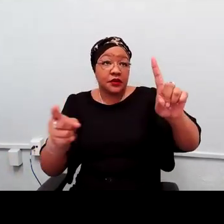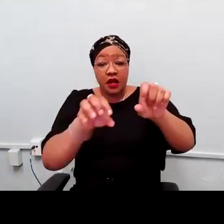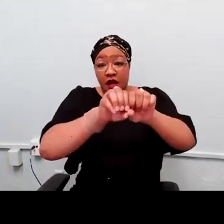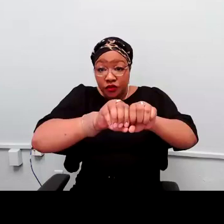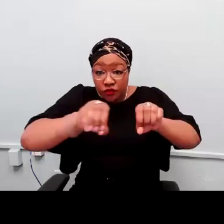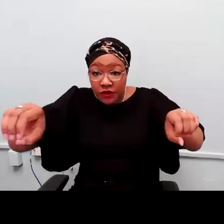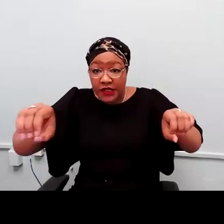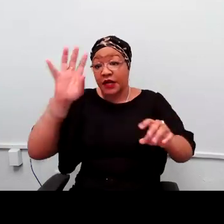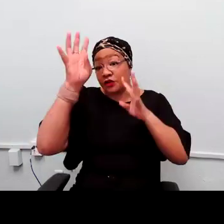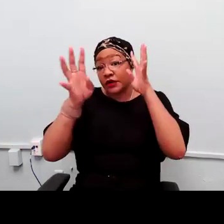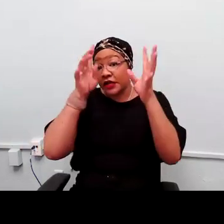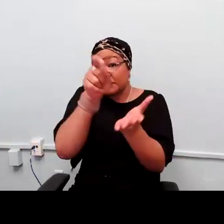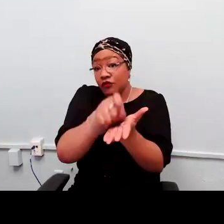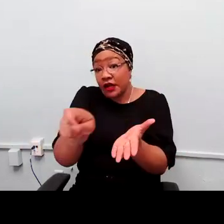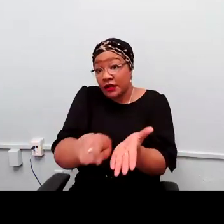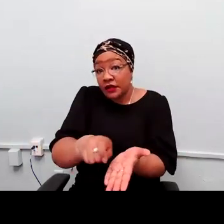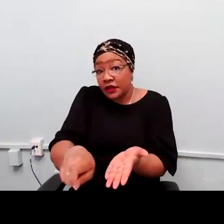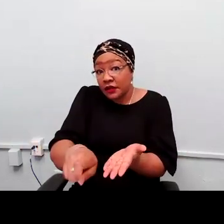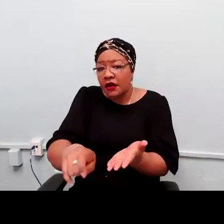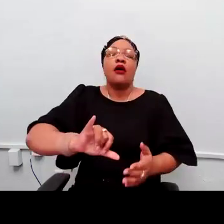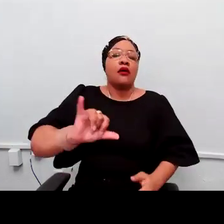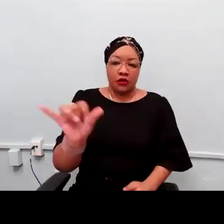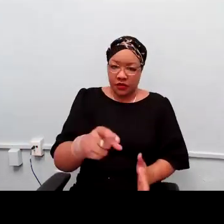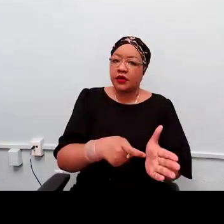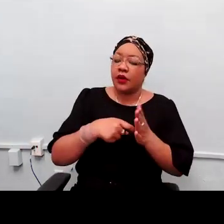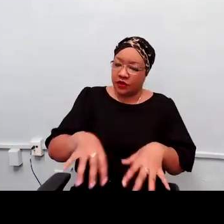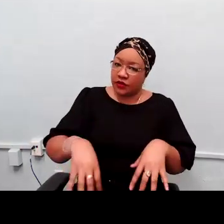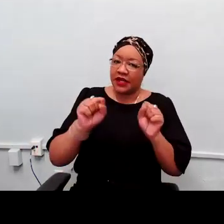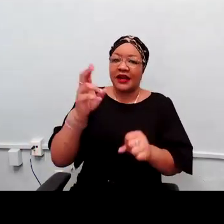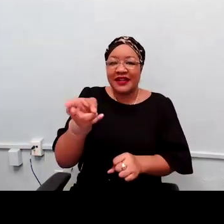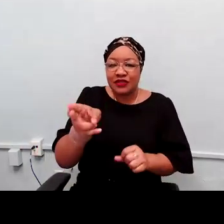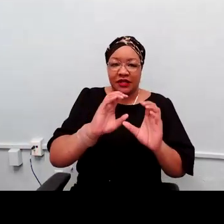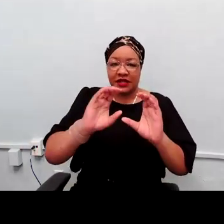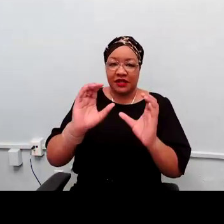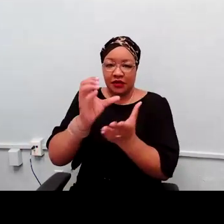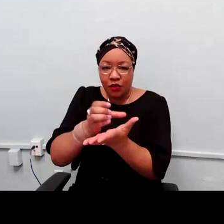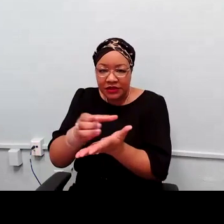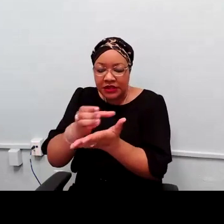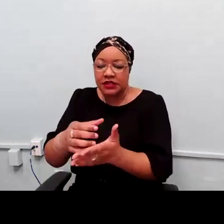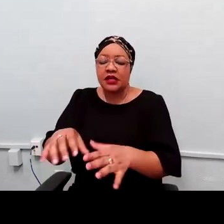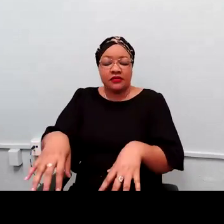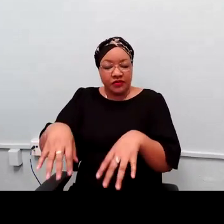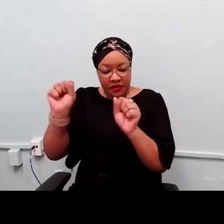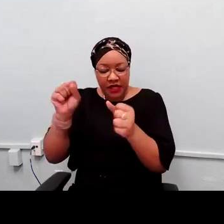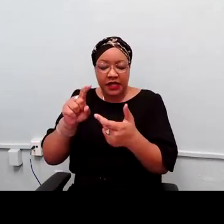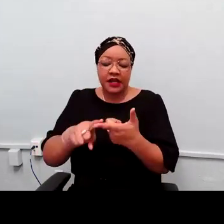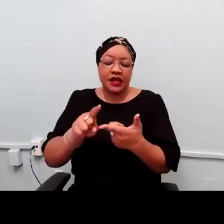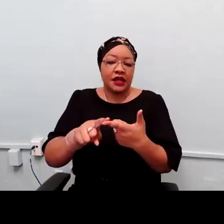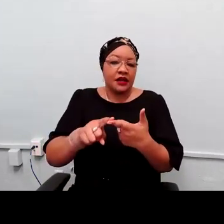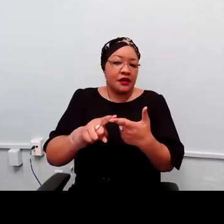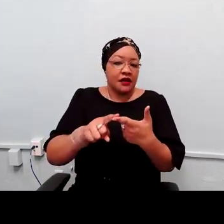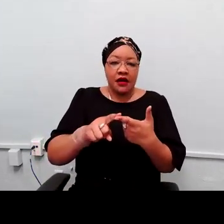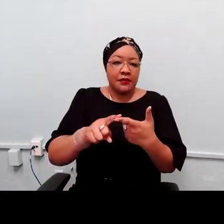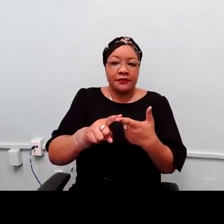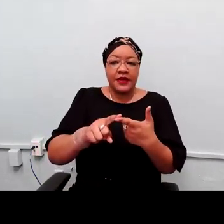writing, they're also taking ethnic studies courses. They're also taking history courses. They're taking Kyle Social Impact of the